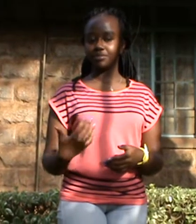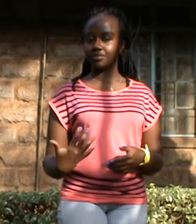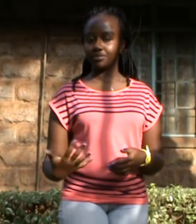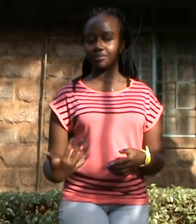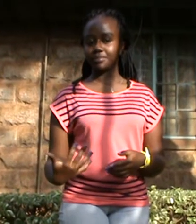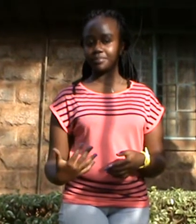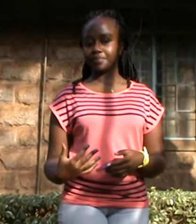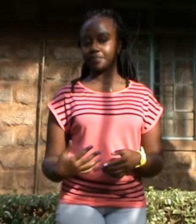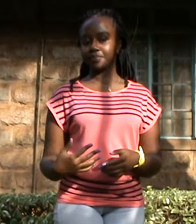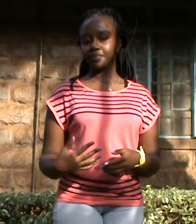When you home carry